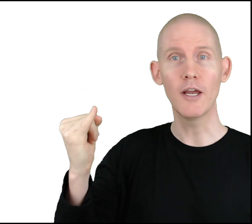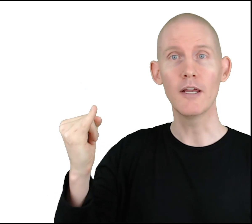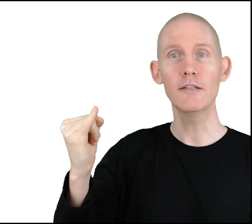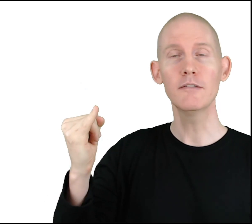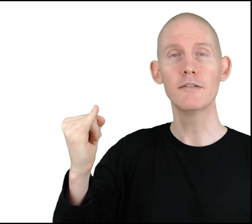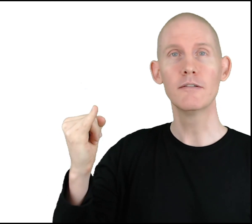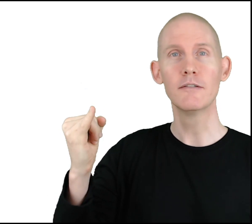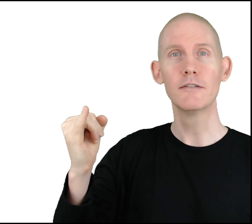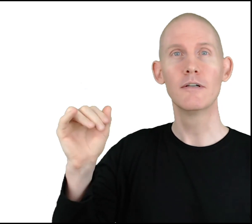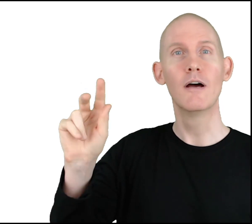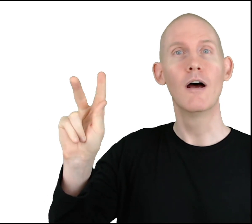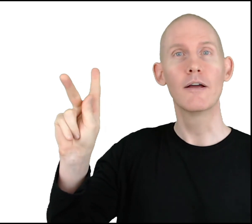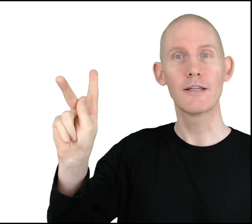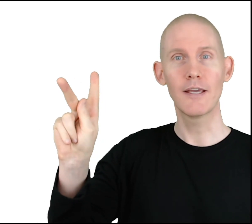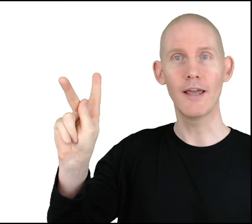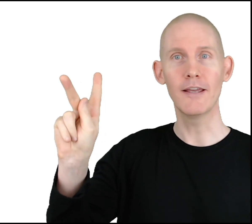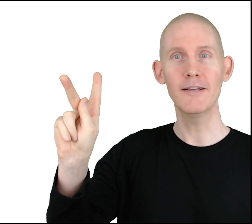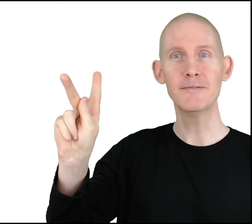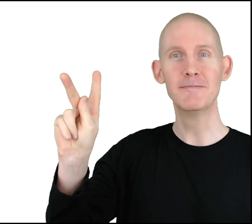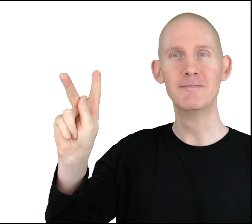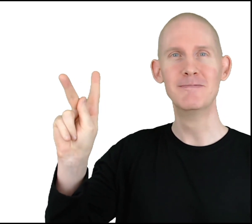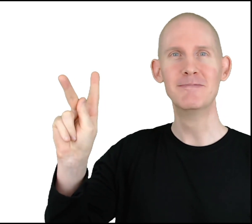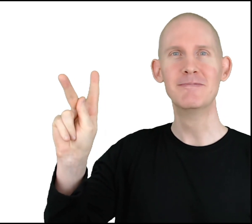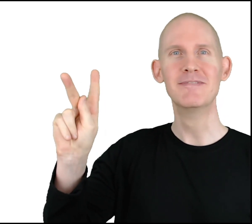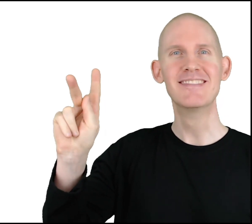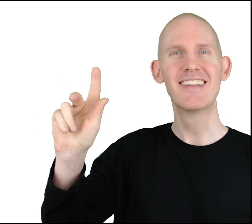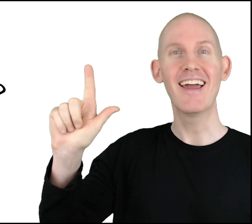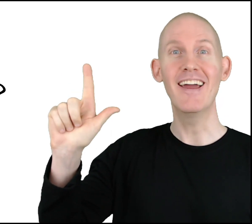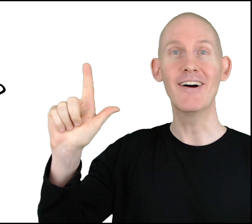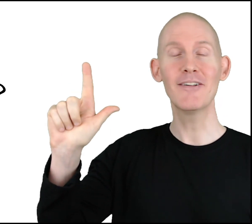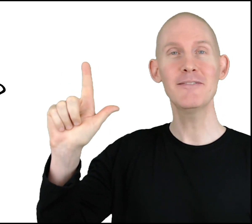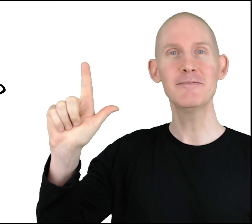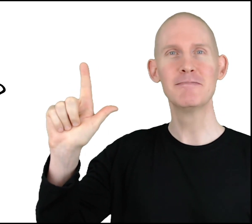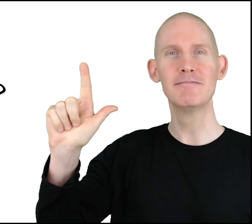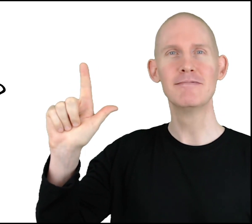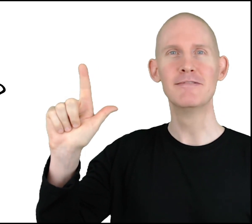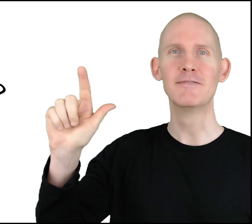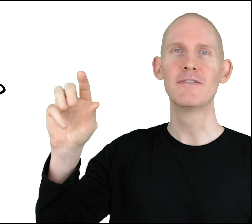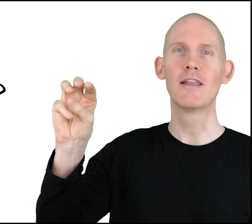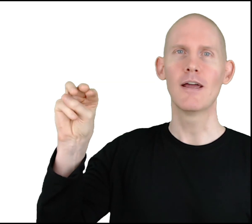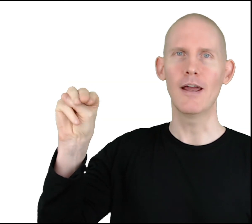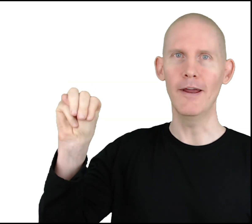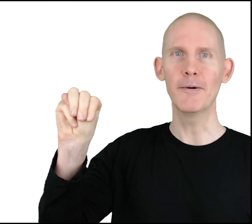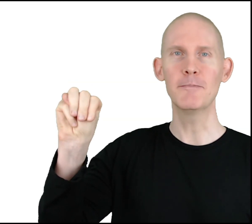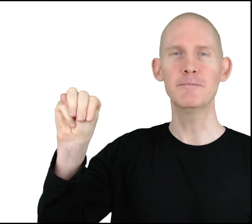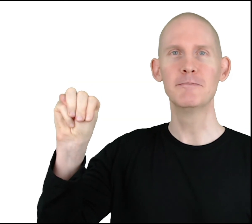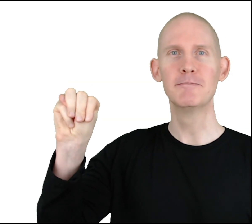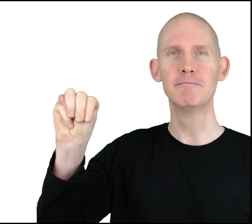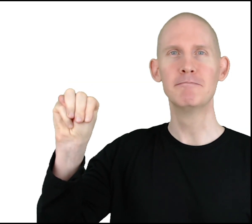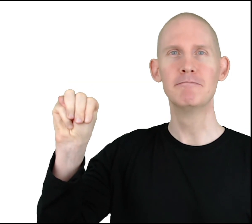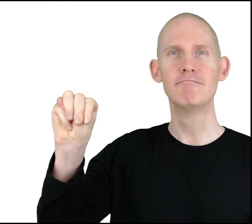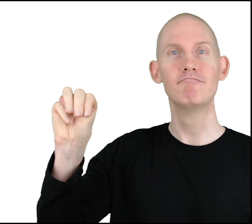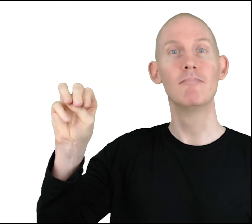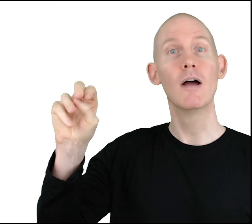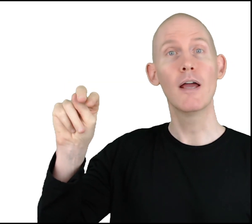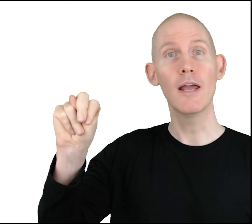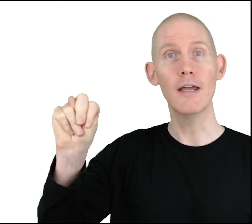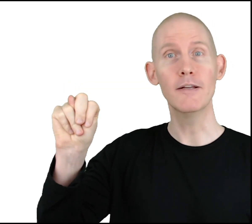J, K, L, M, N,